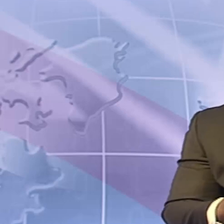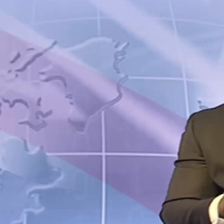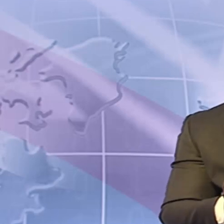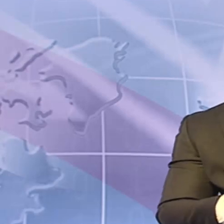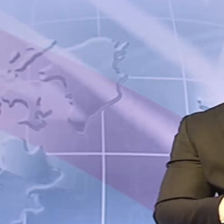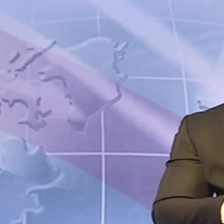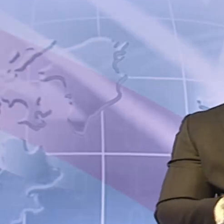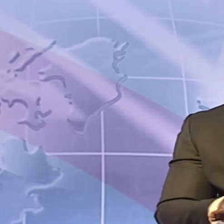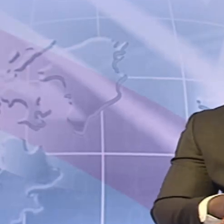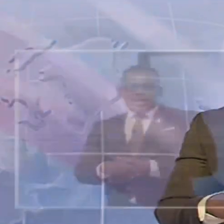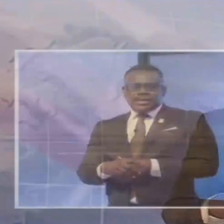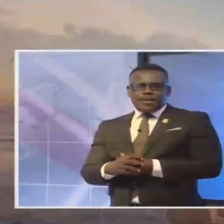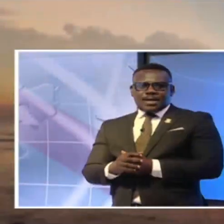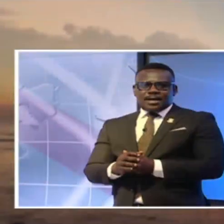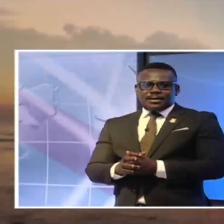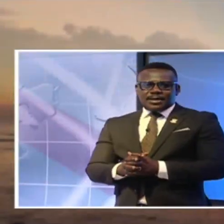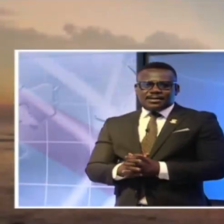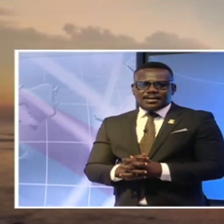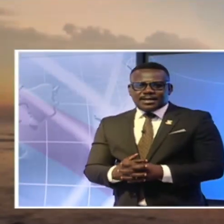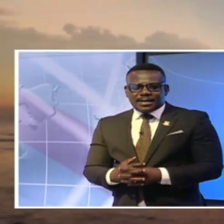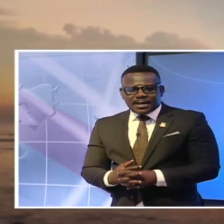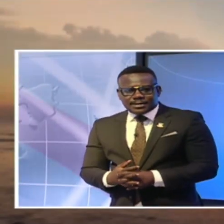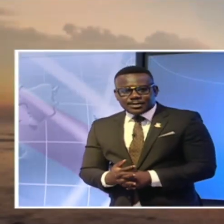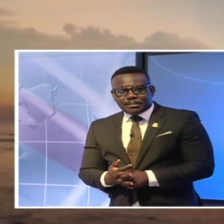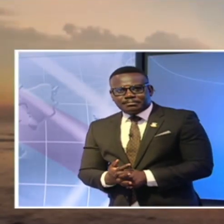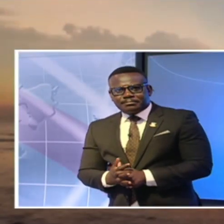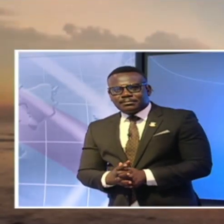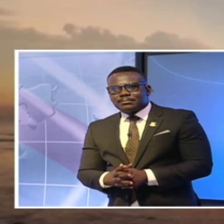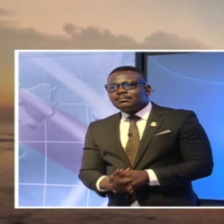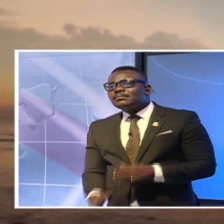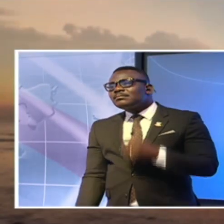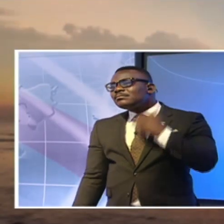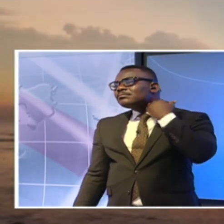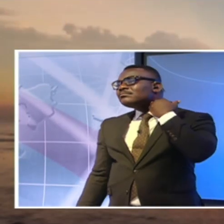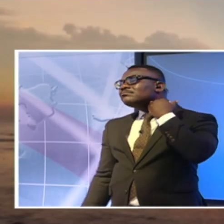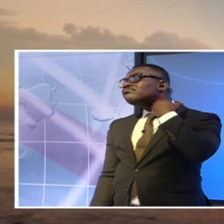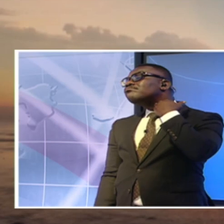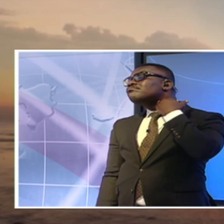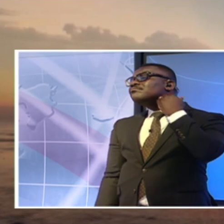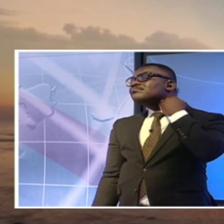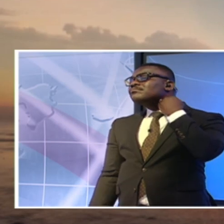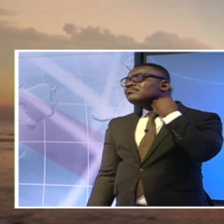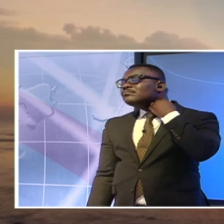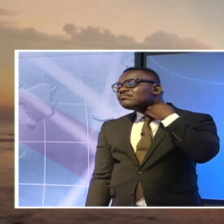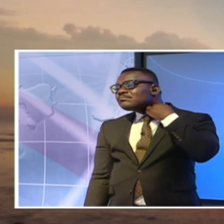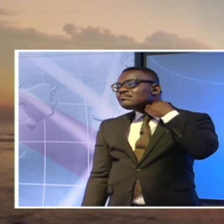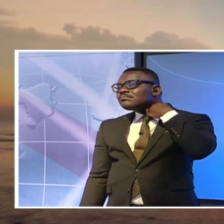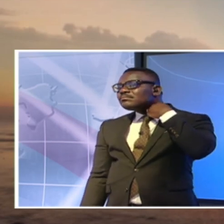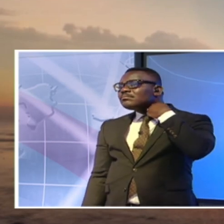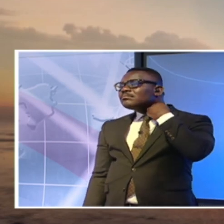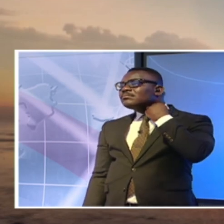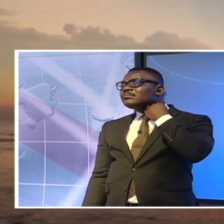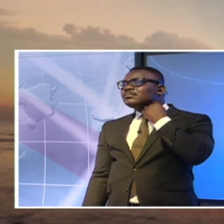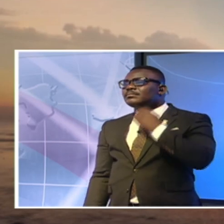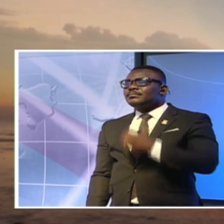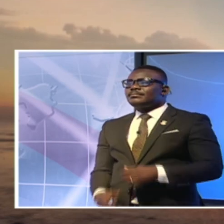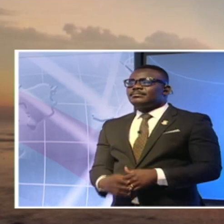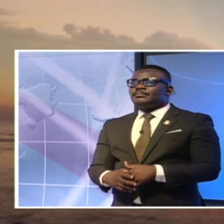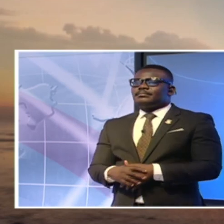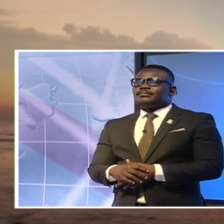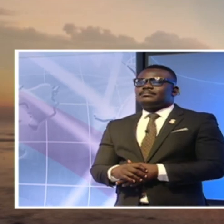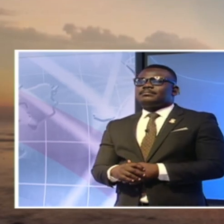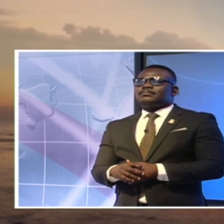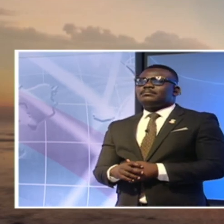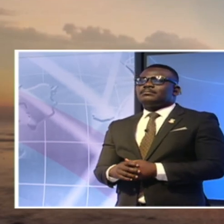Commission Minister is out there. Yeah, he's speaking. Let's take a listen to him. Okay. Five parts. First, we want to give a quick